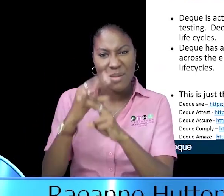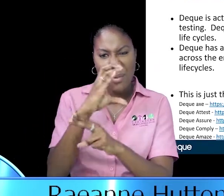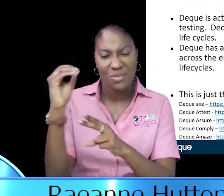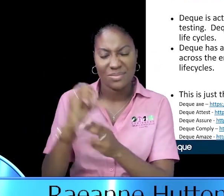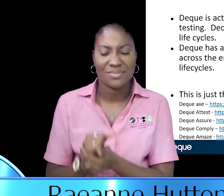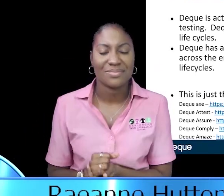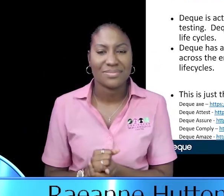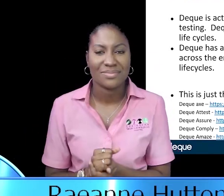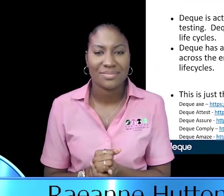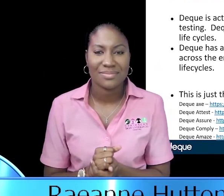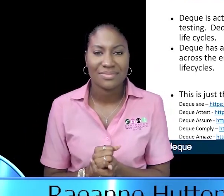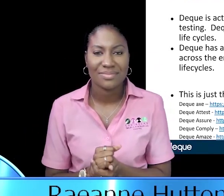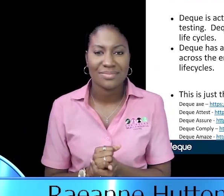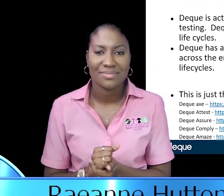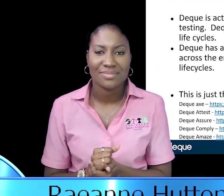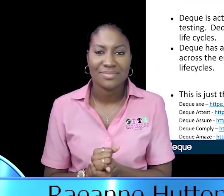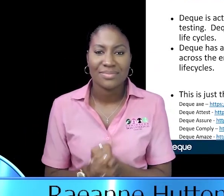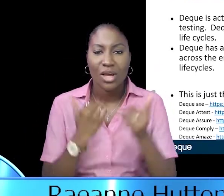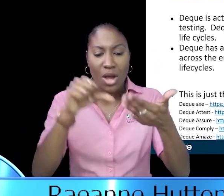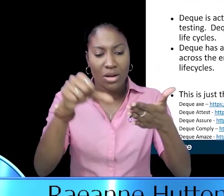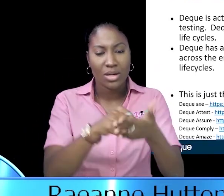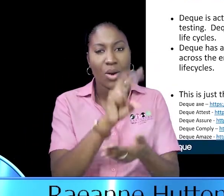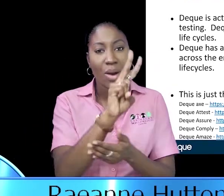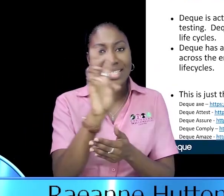accessible digital information.